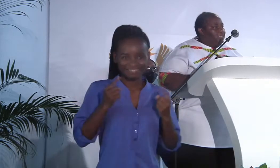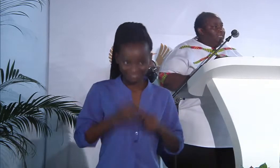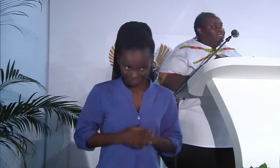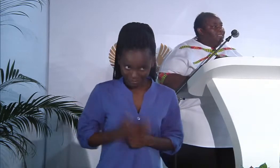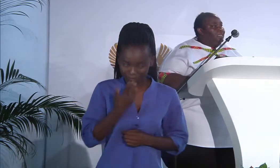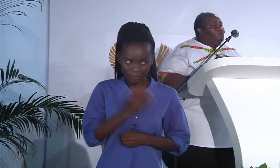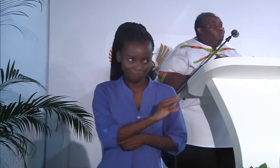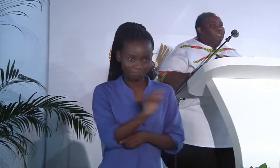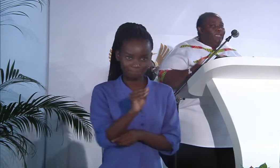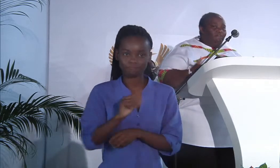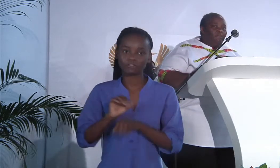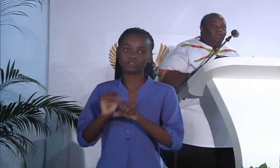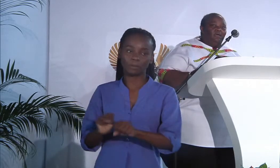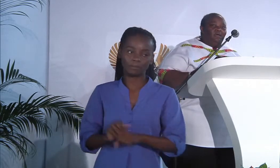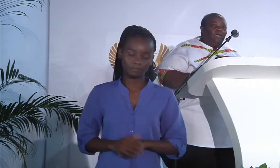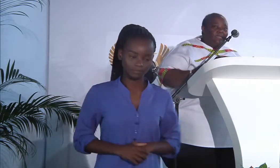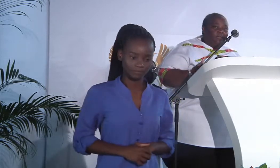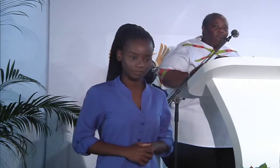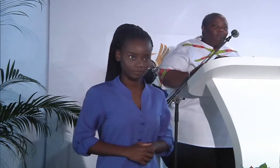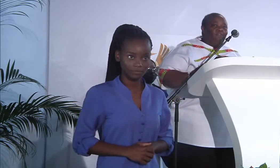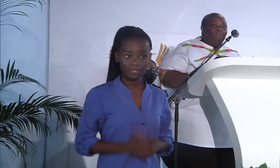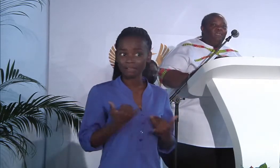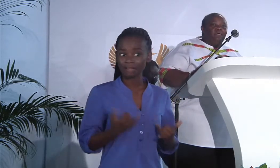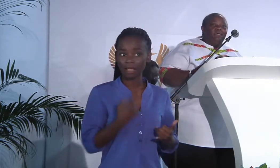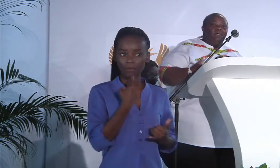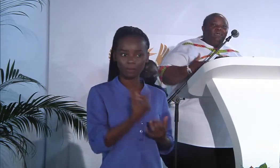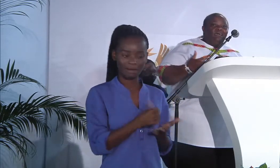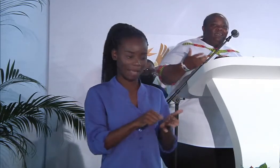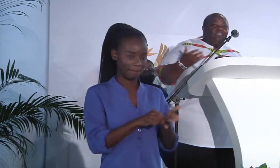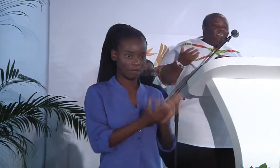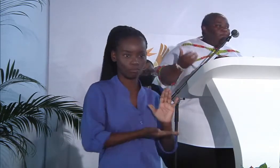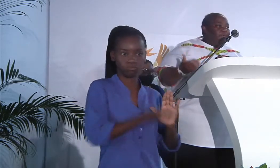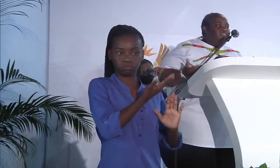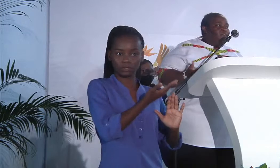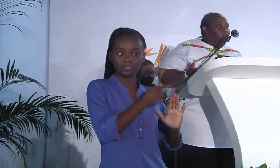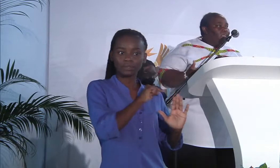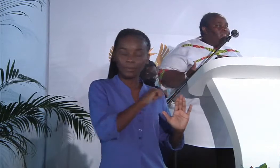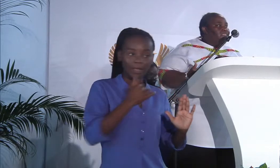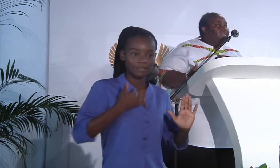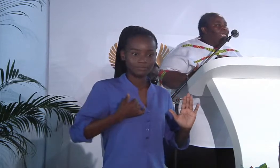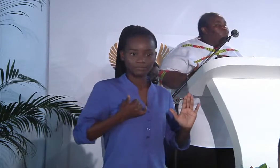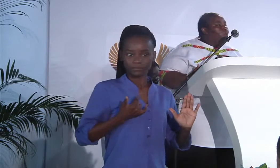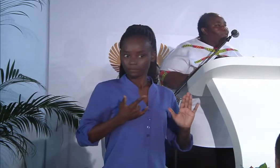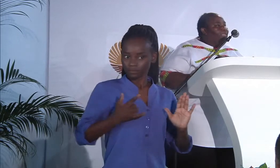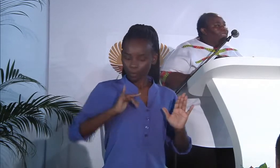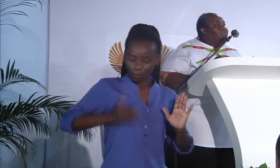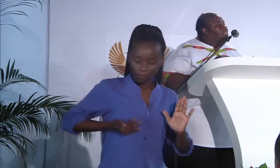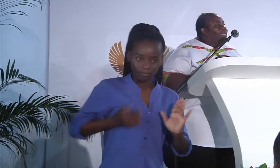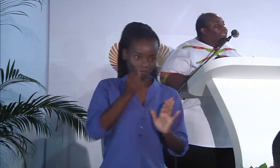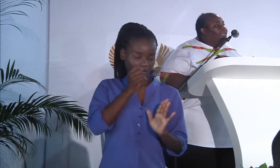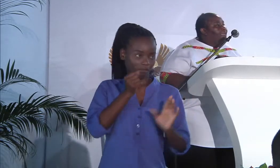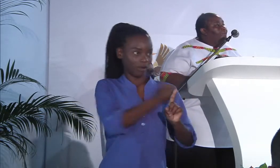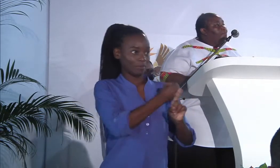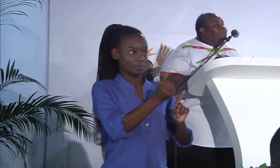using drugs. We have a high number of gender-based violence, and when we can check, people are